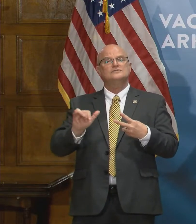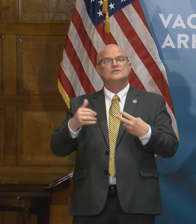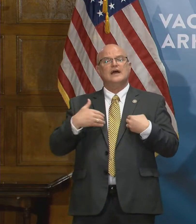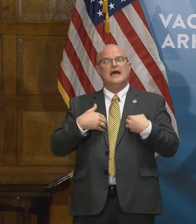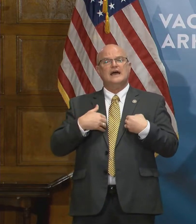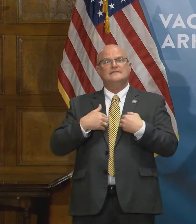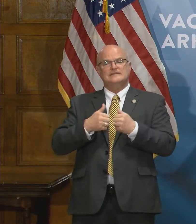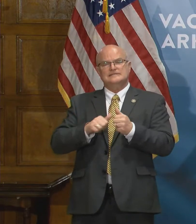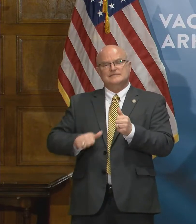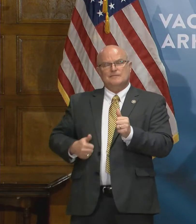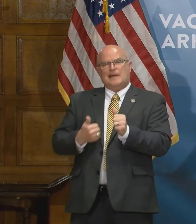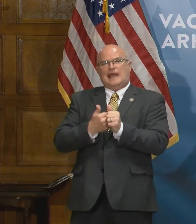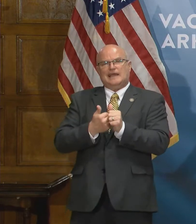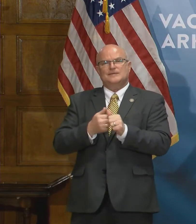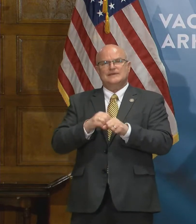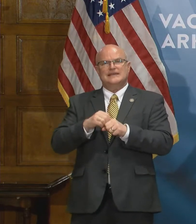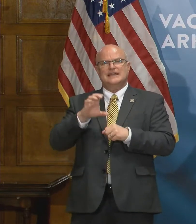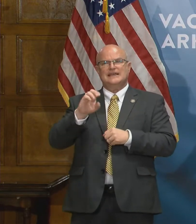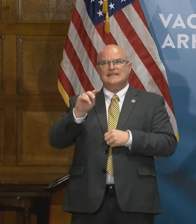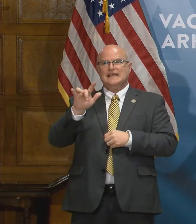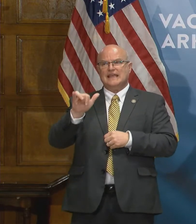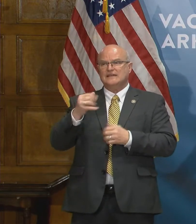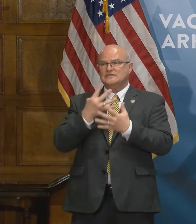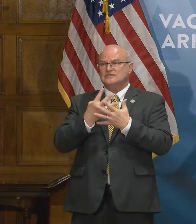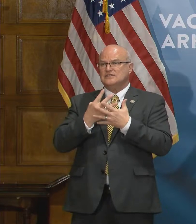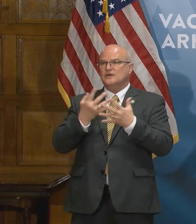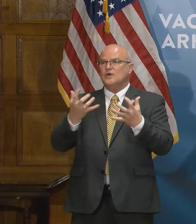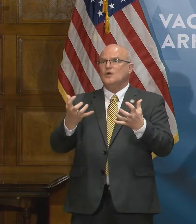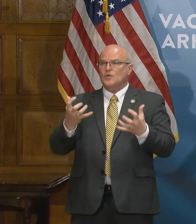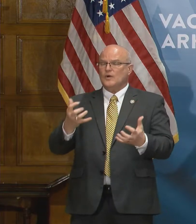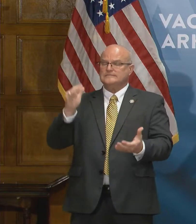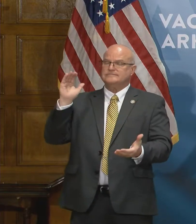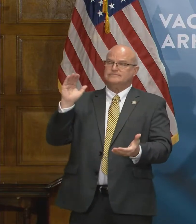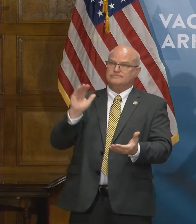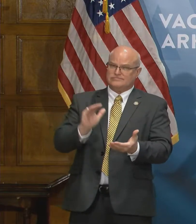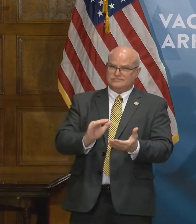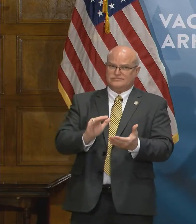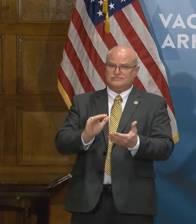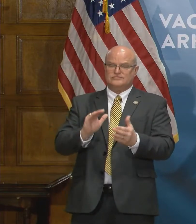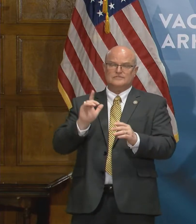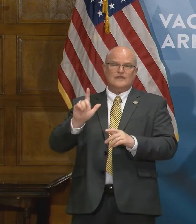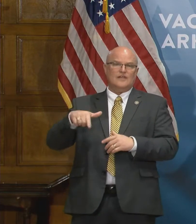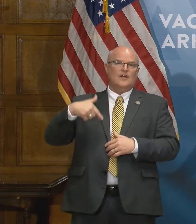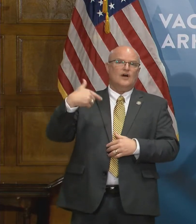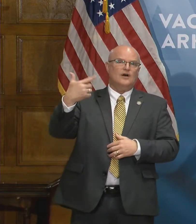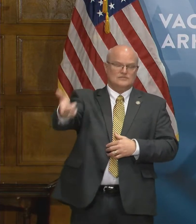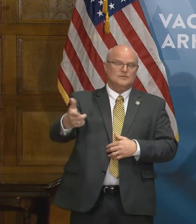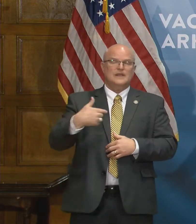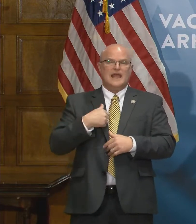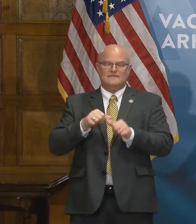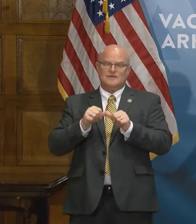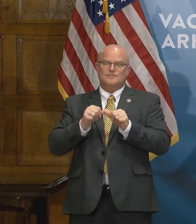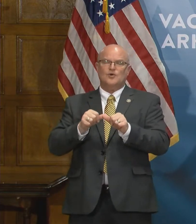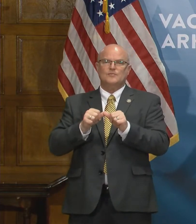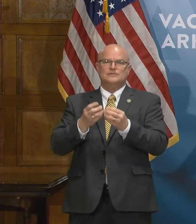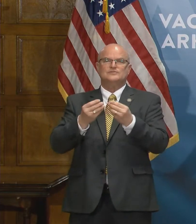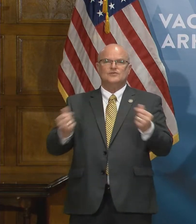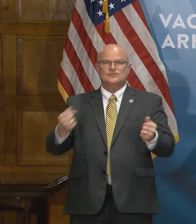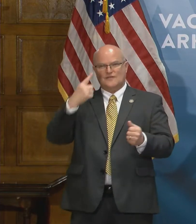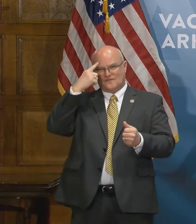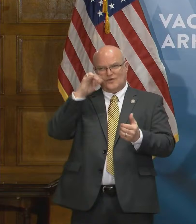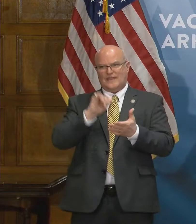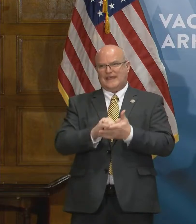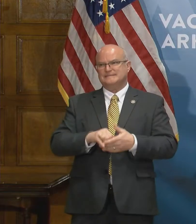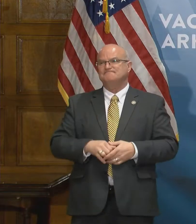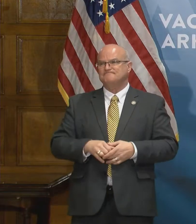have the backup in the county jails that we want to relieve over the long term and have a permanent solution for